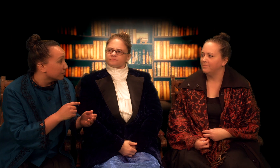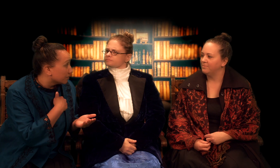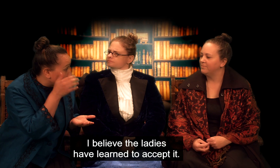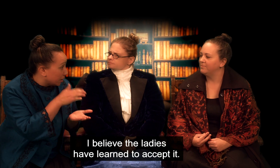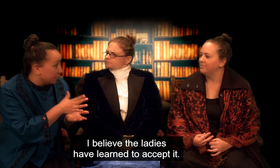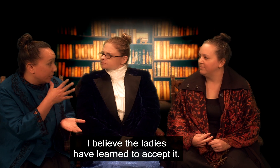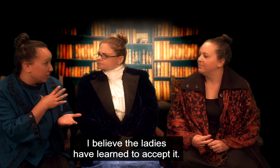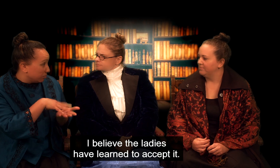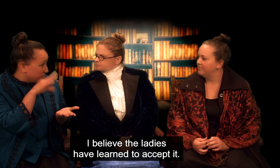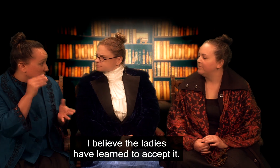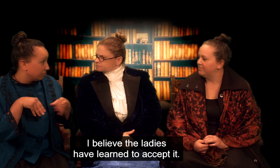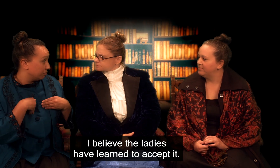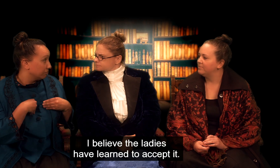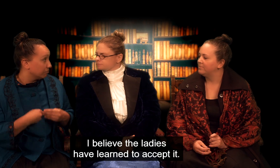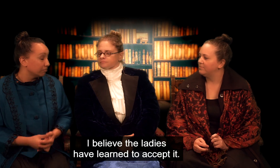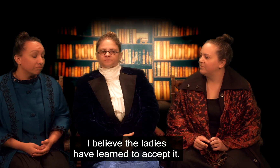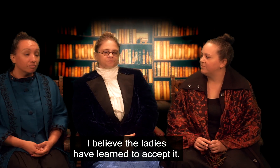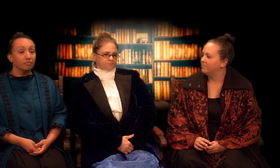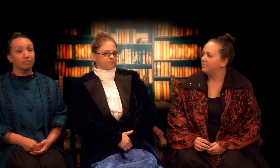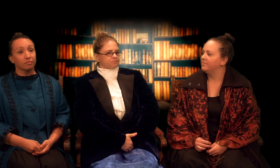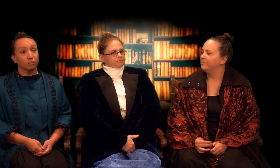I believe the ladies have learned to accept it.